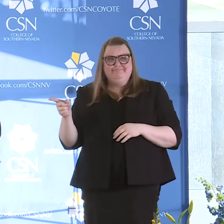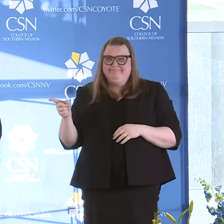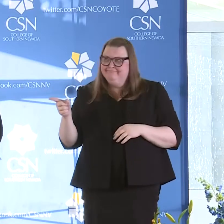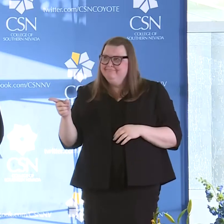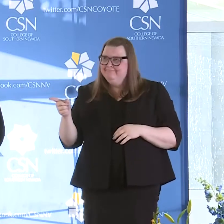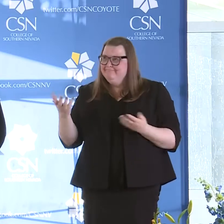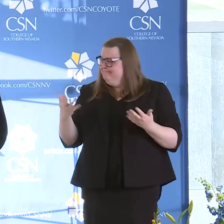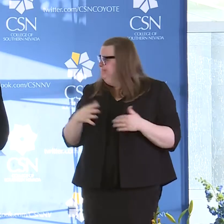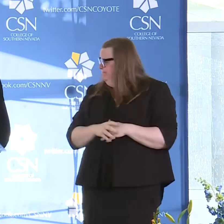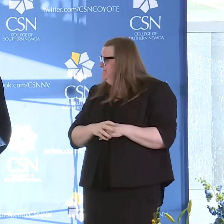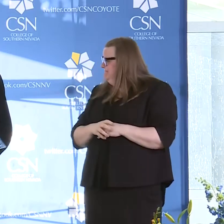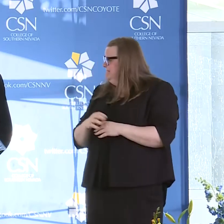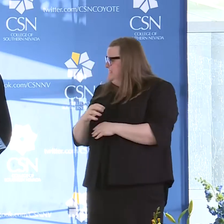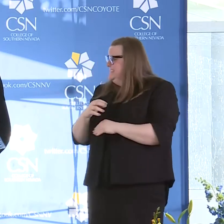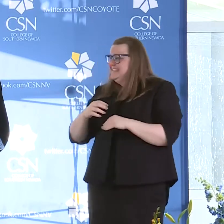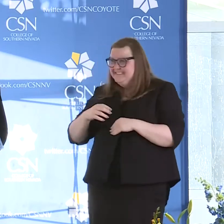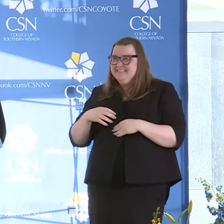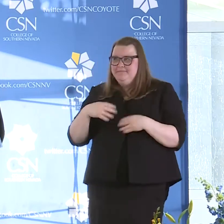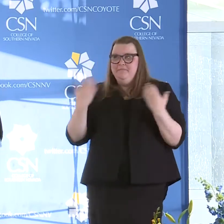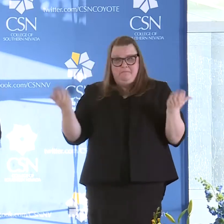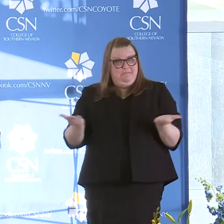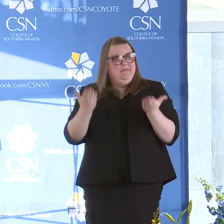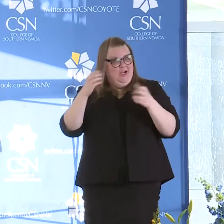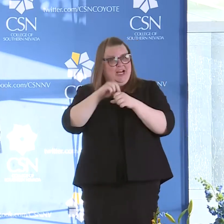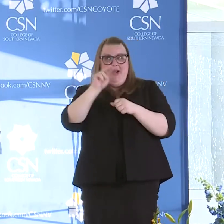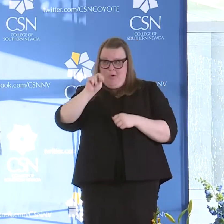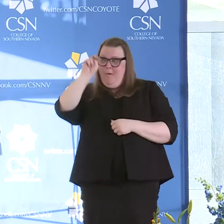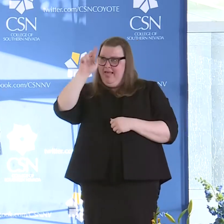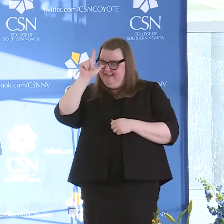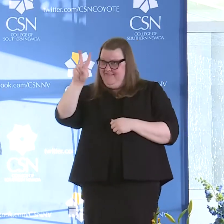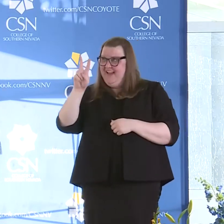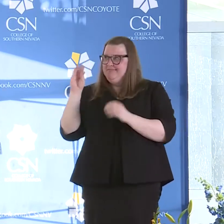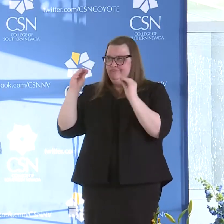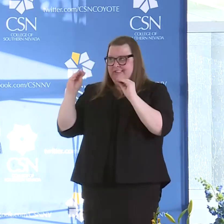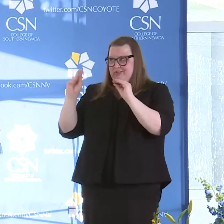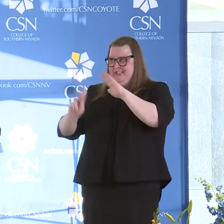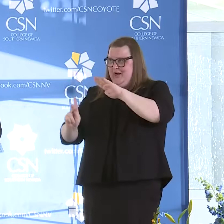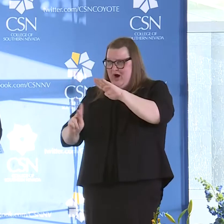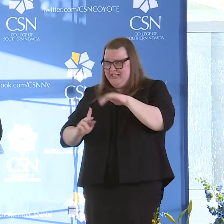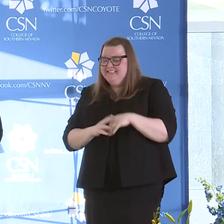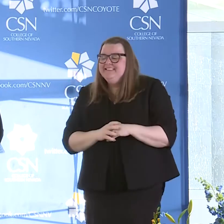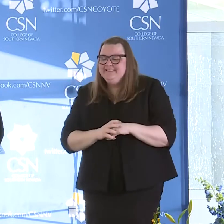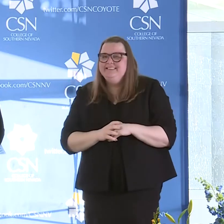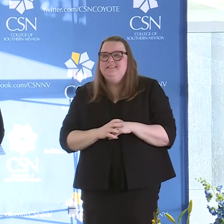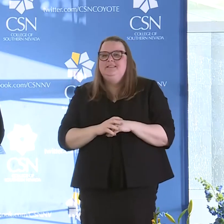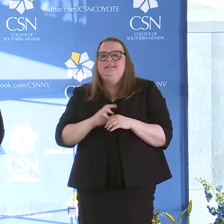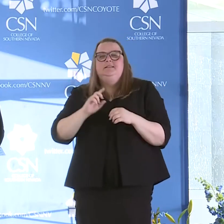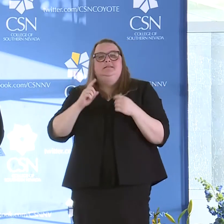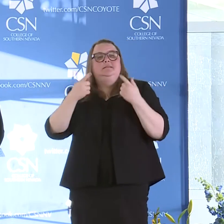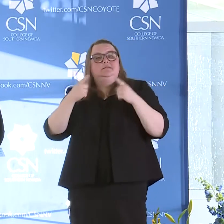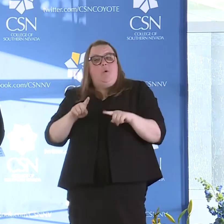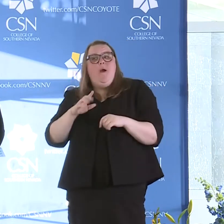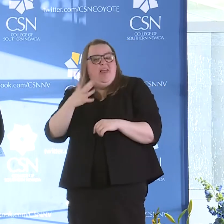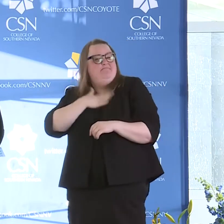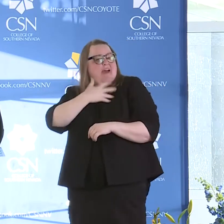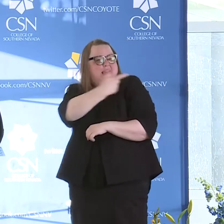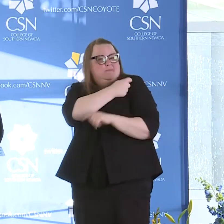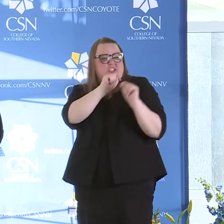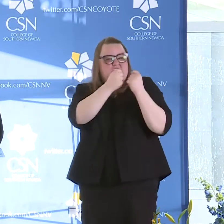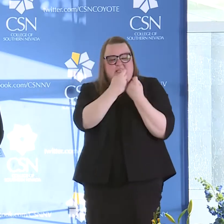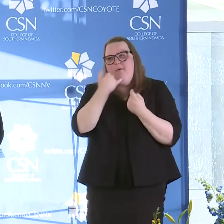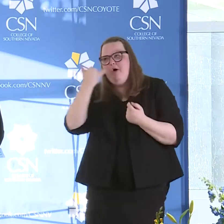from right here in North Las Vegas. When my immunization team